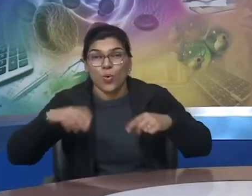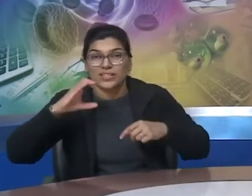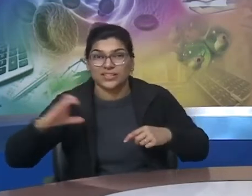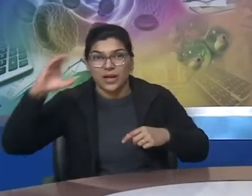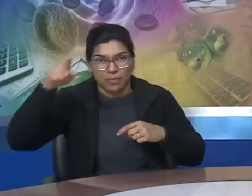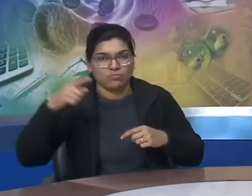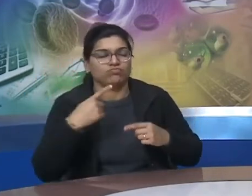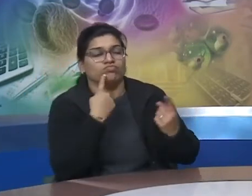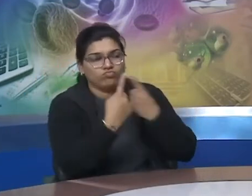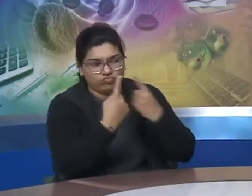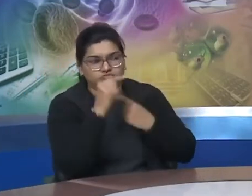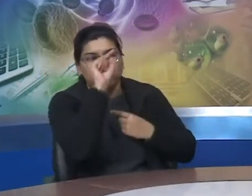master.